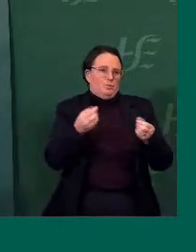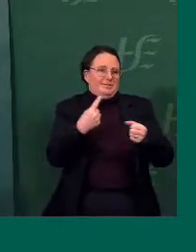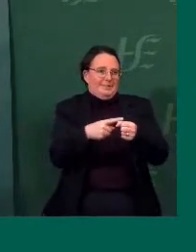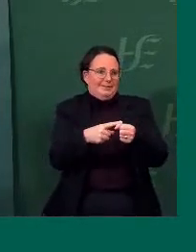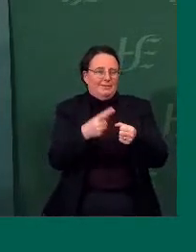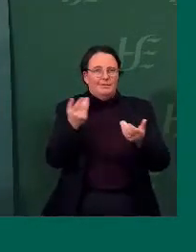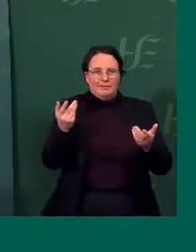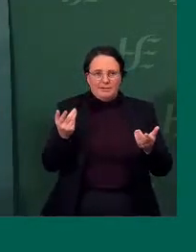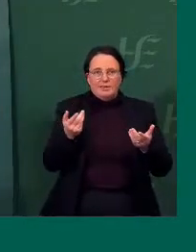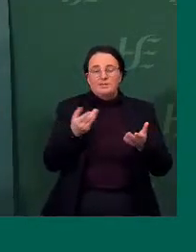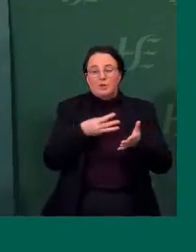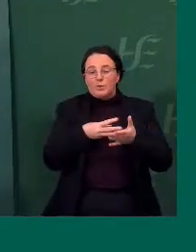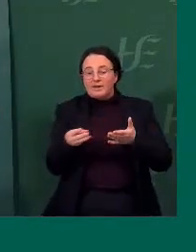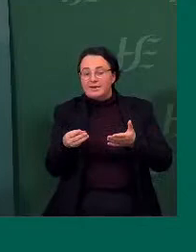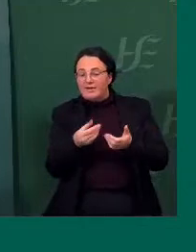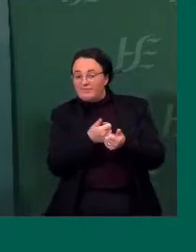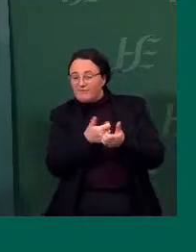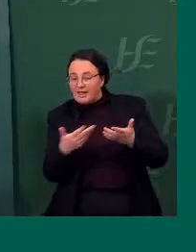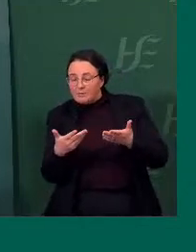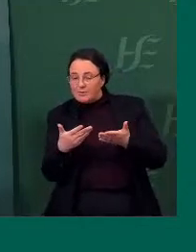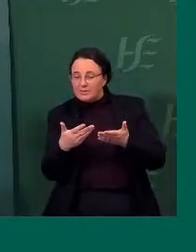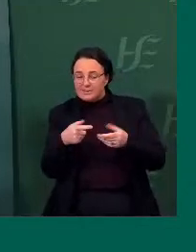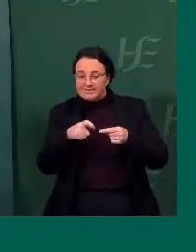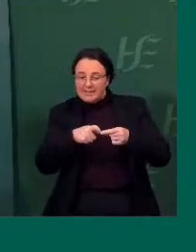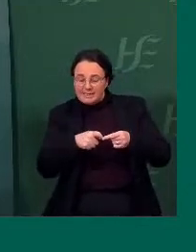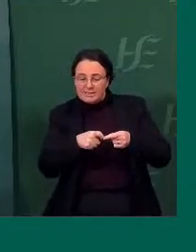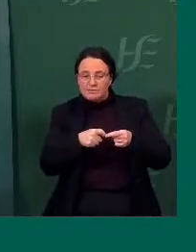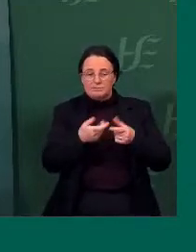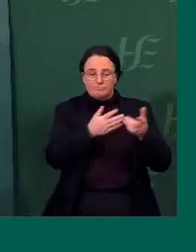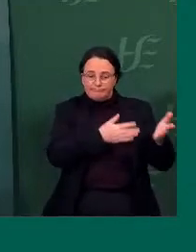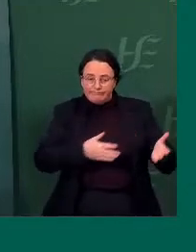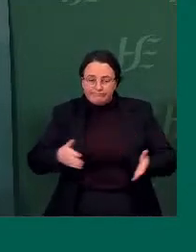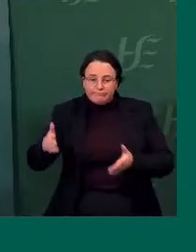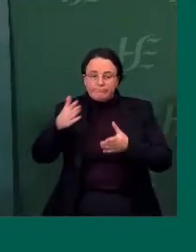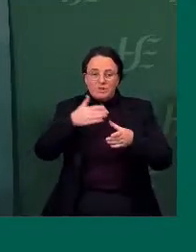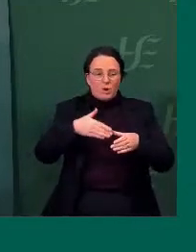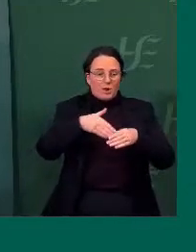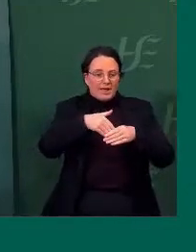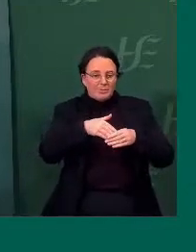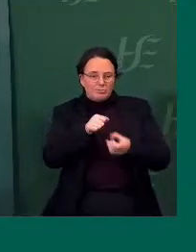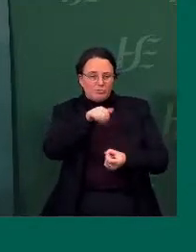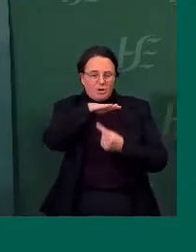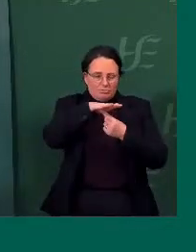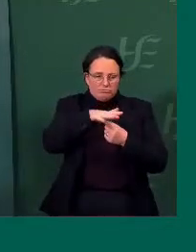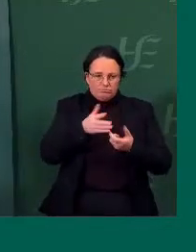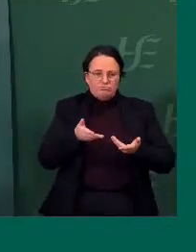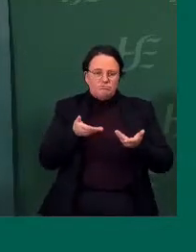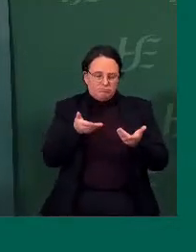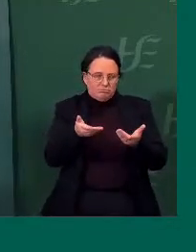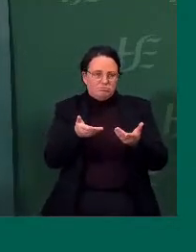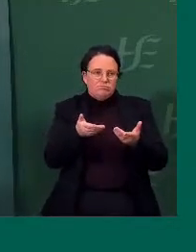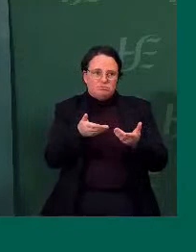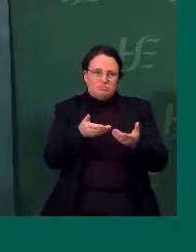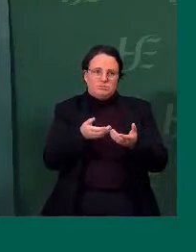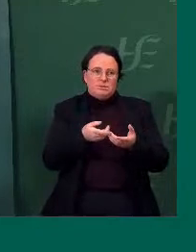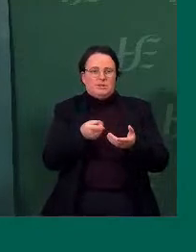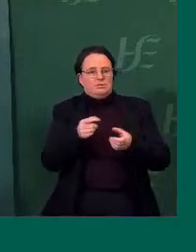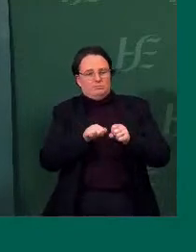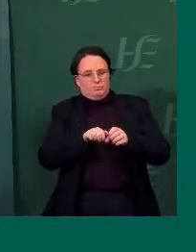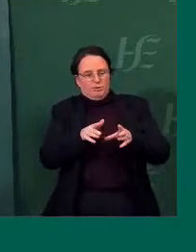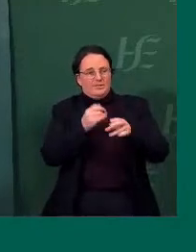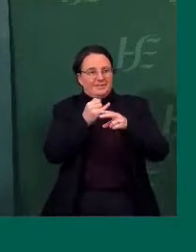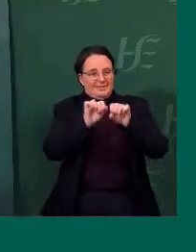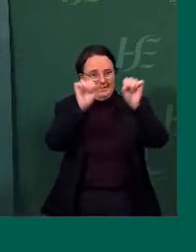as capacity becomes available through the day, either through attendance or through gaps in the clinical priorities been released, those slots get released out to the